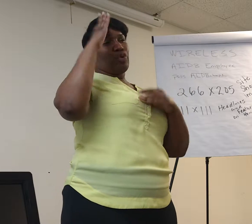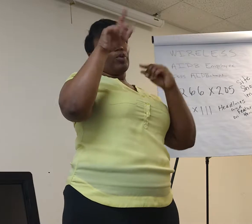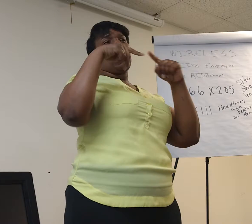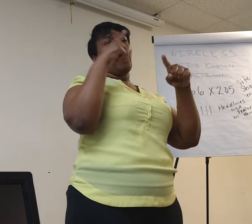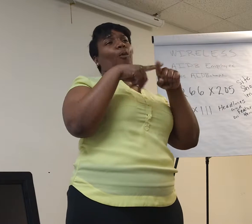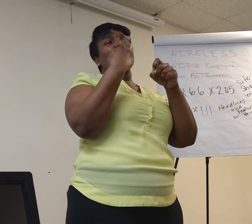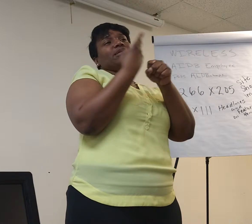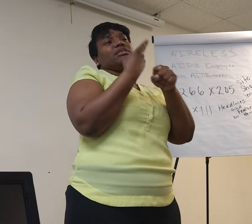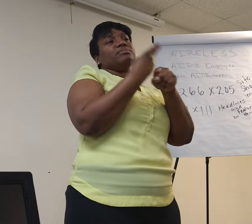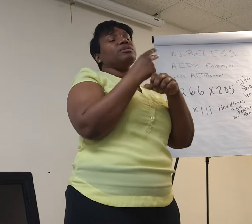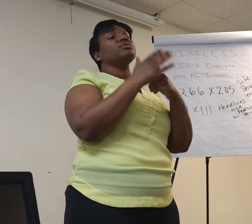in constant use?